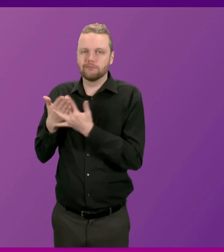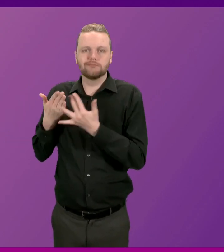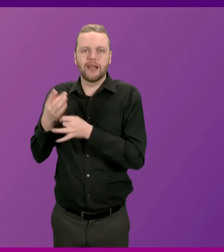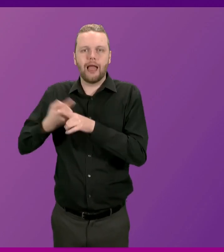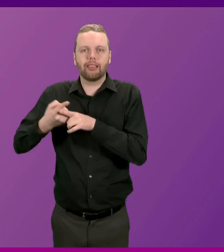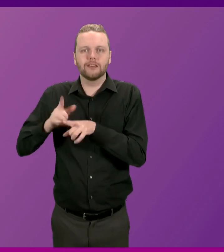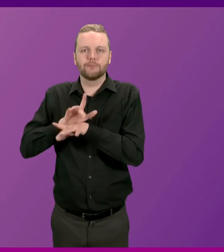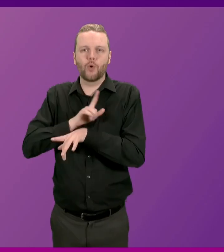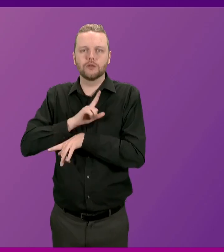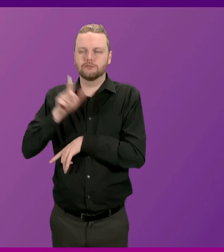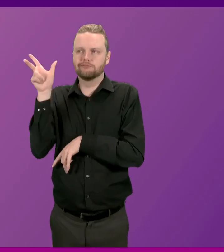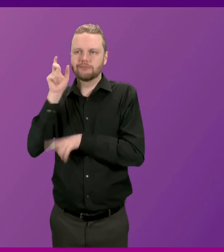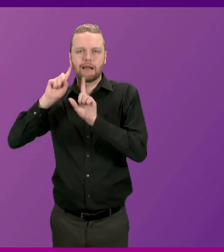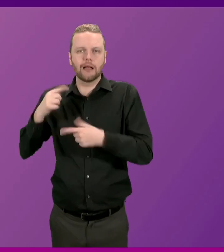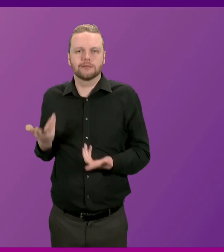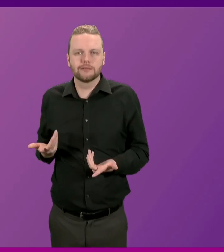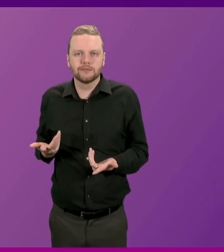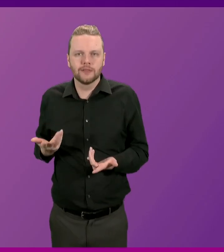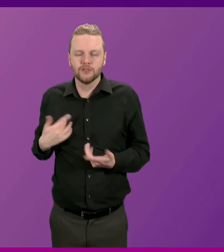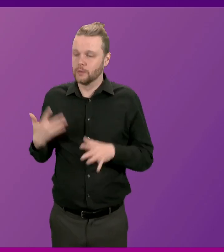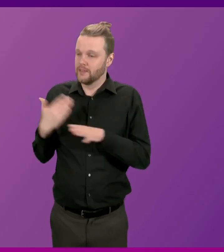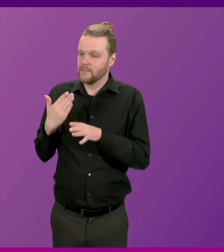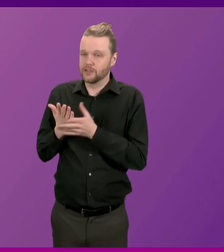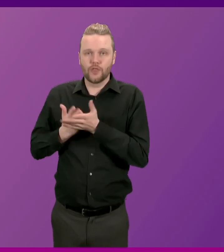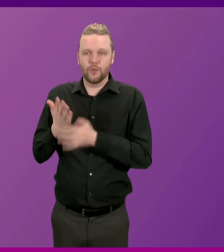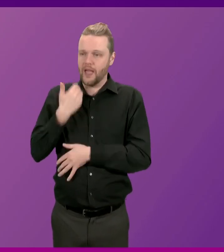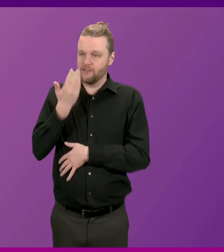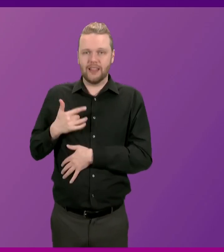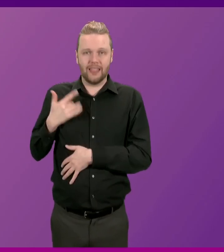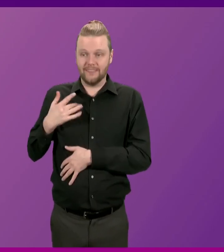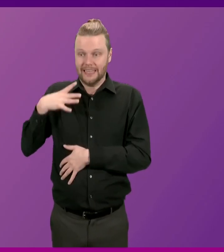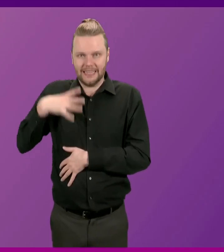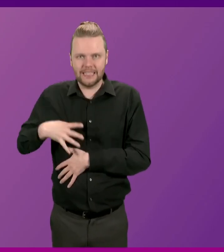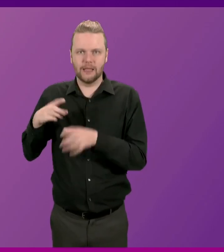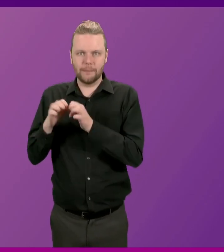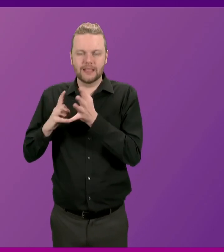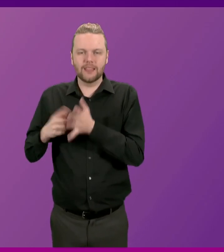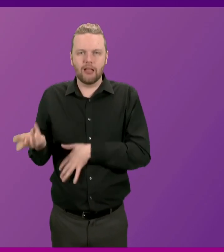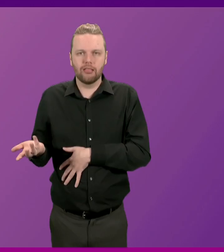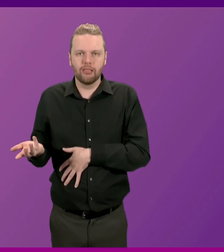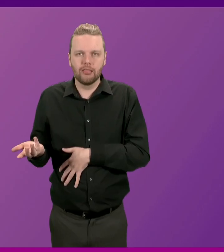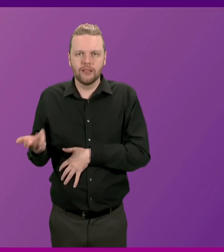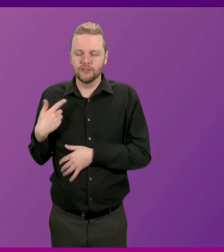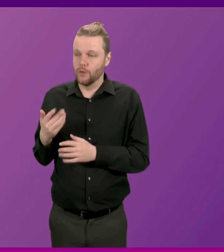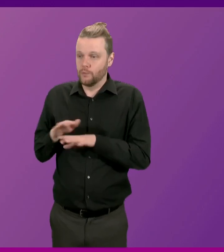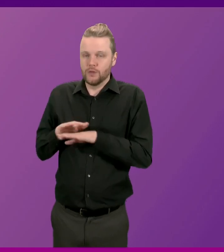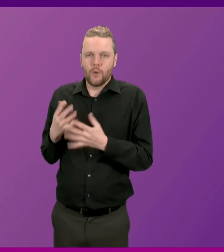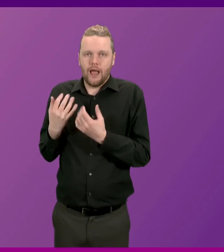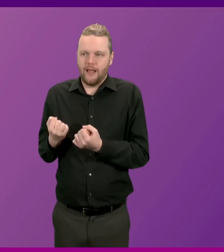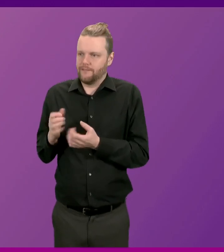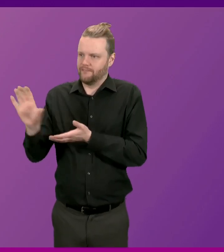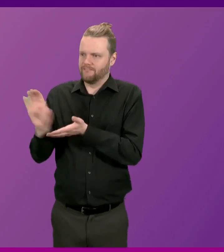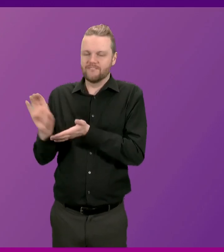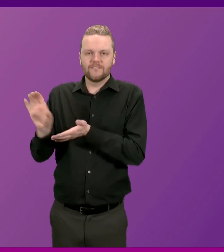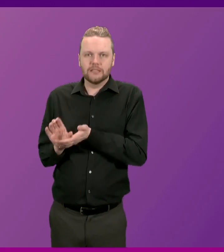it. So they actually, to function on a daily basis, they need BSL. So the fact that we don't have the kind of